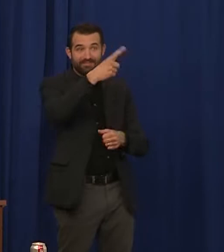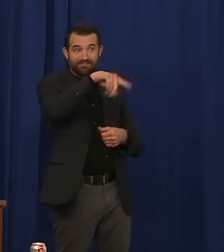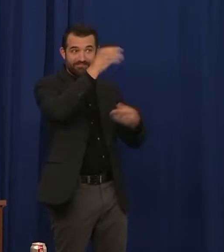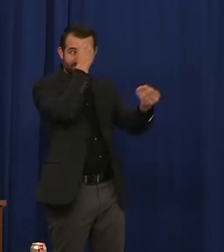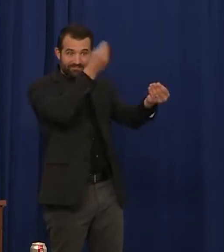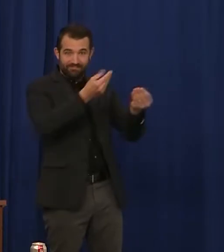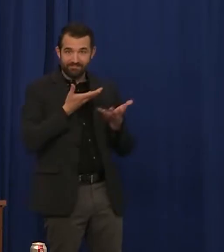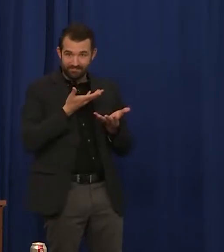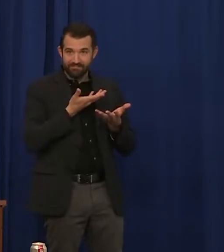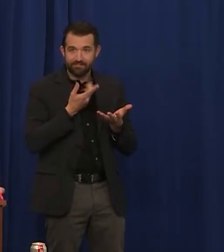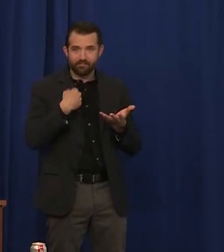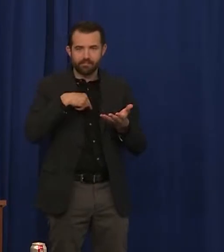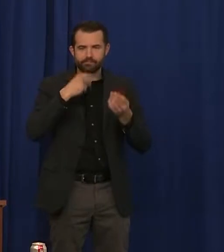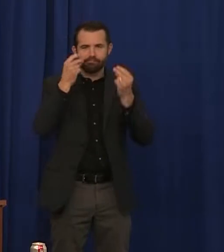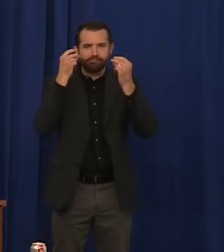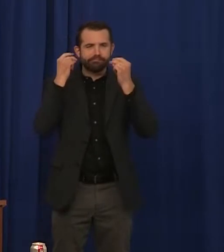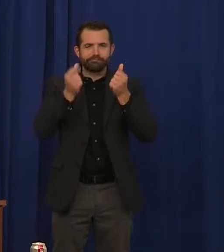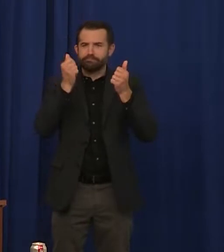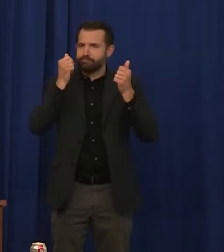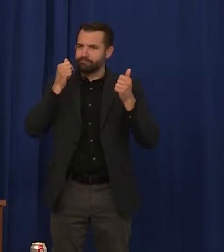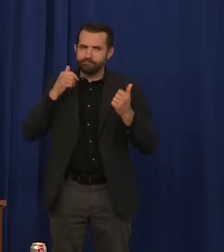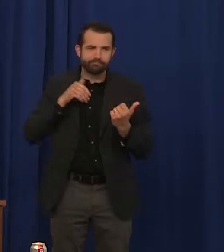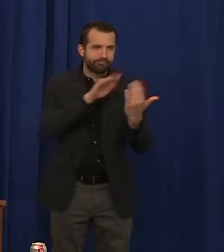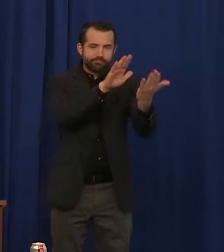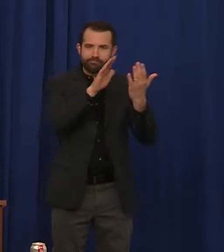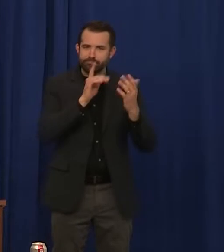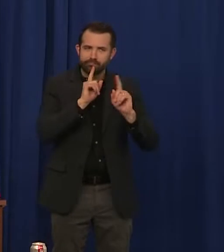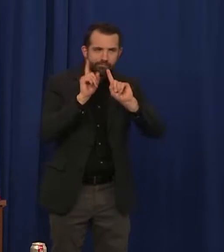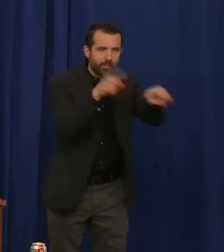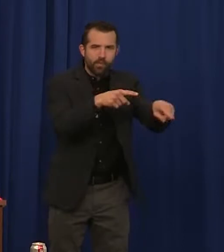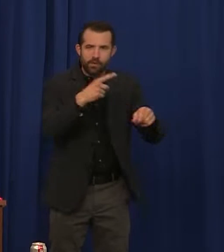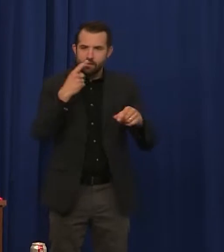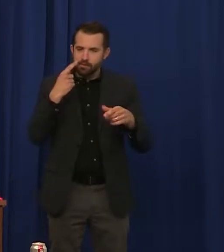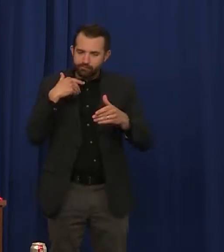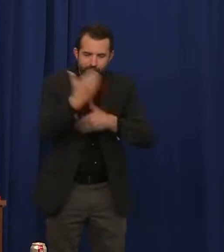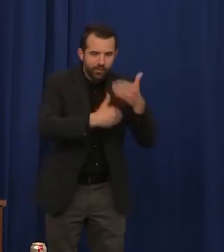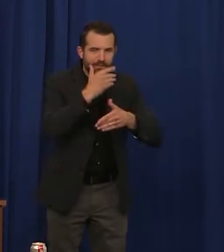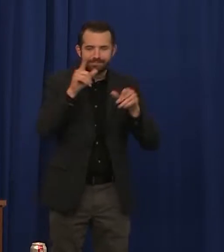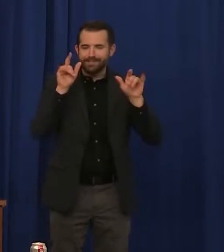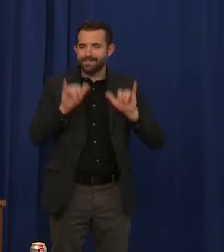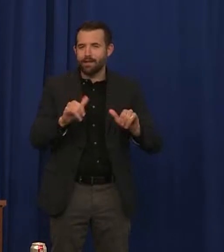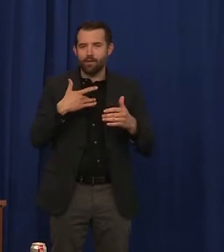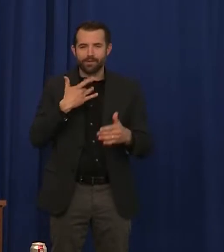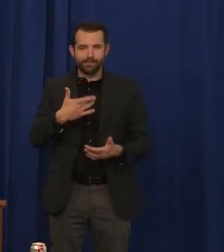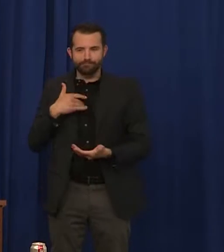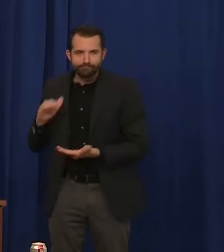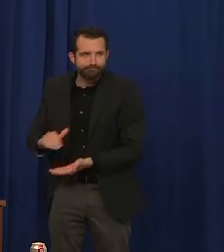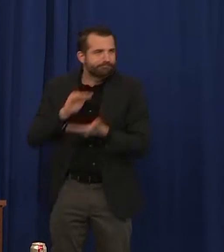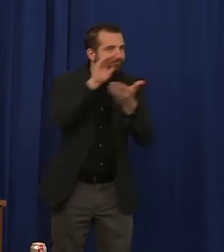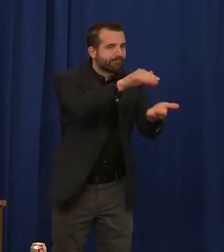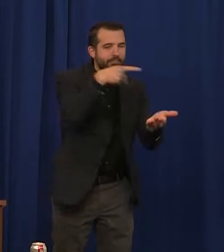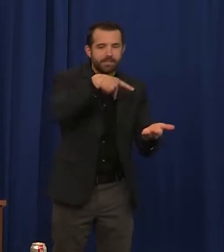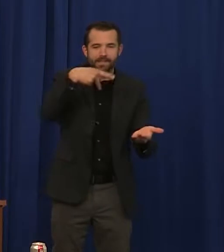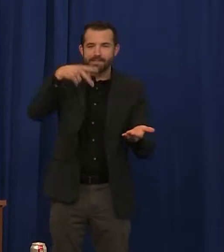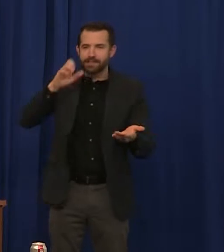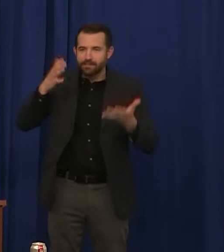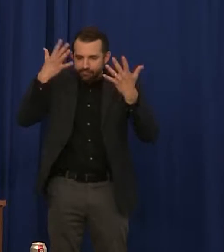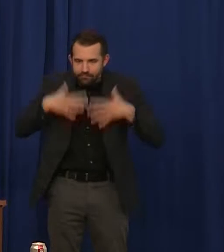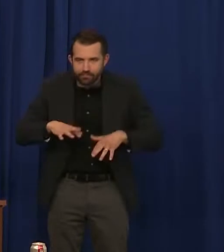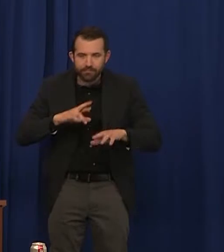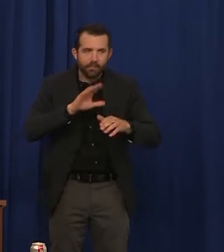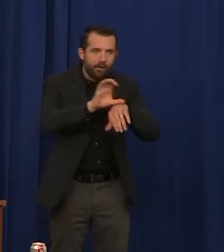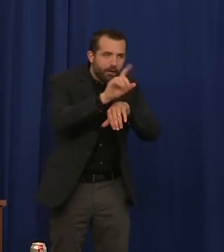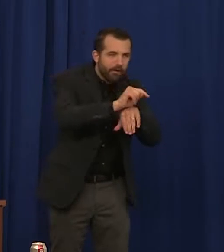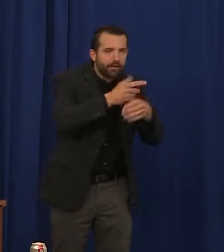situation, instituted our normal protocol of dispatching PPE, providing technical assistance, and